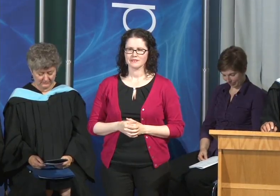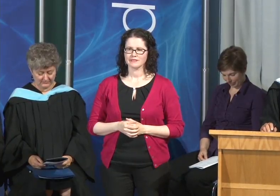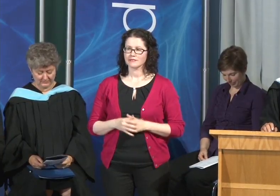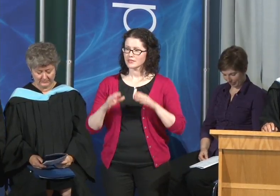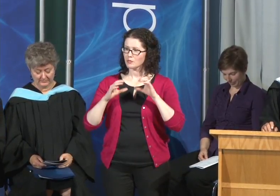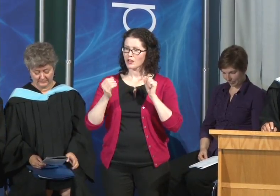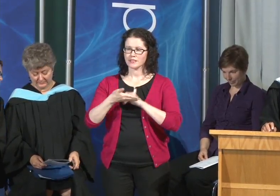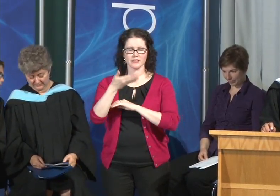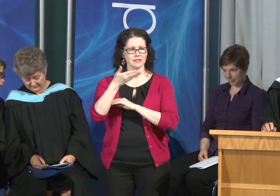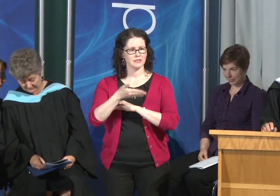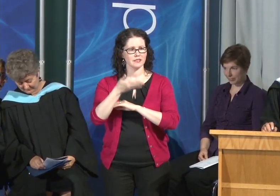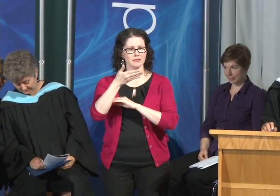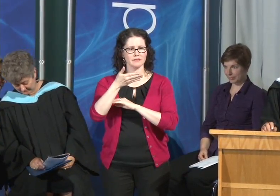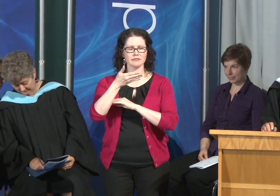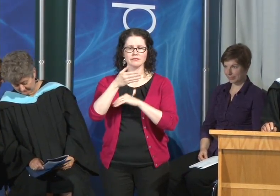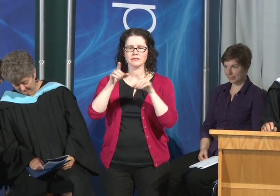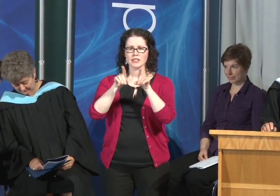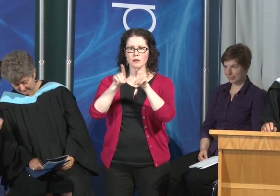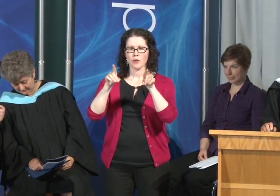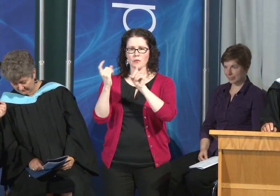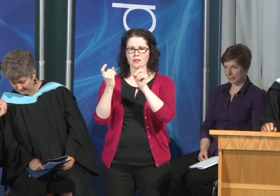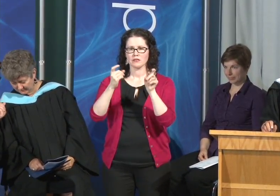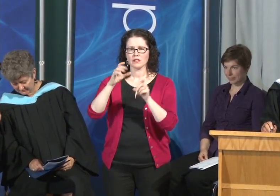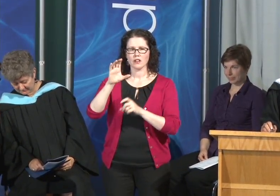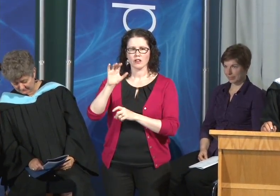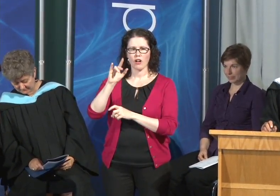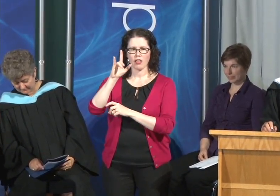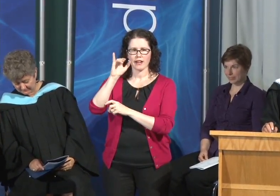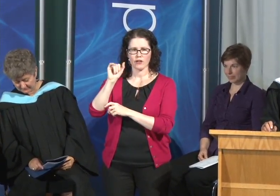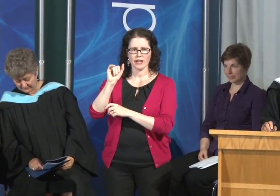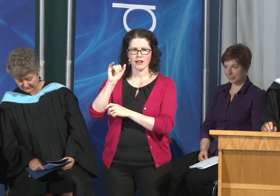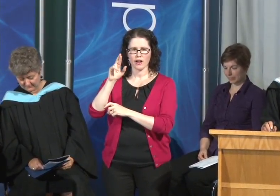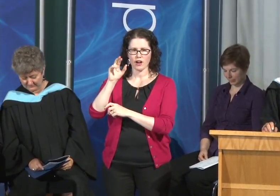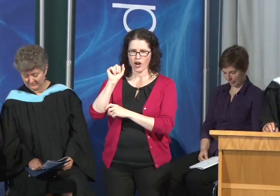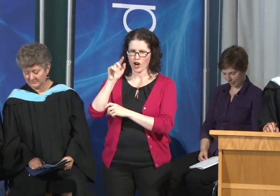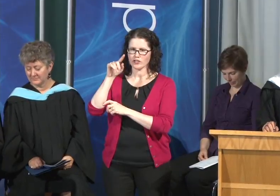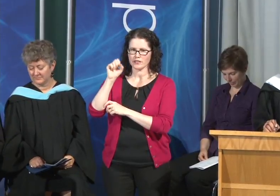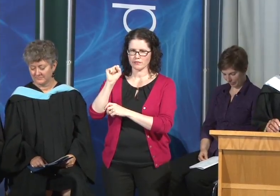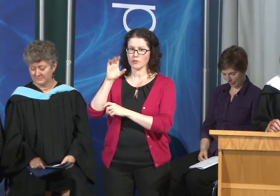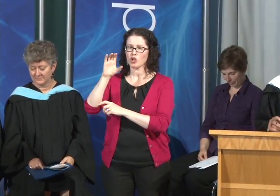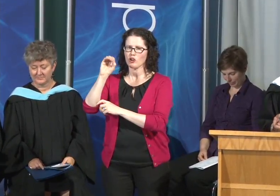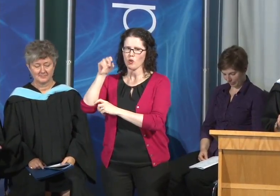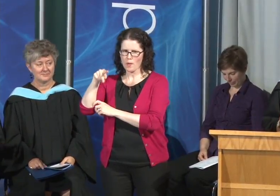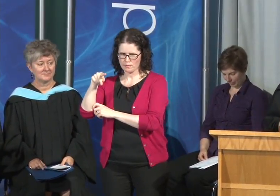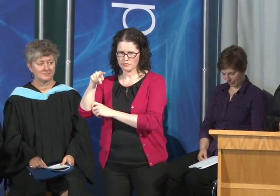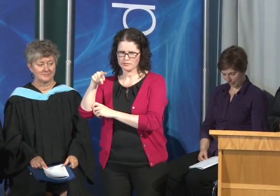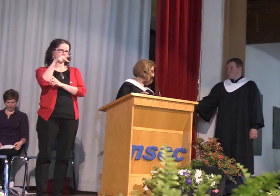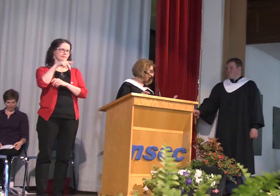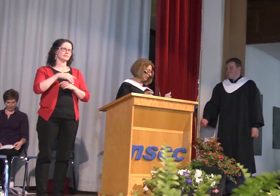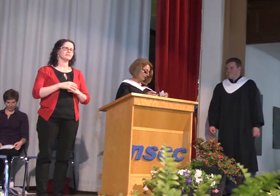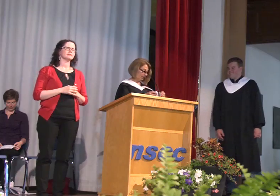Mr. President, the candidates for the Diploma in Culinary Arts, Co-op designation.